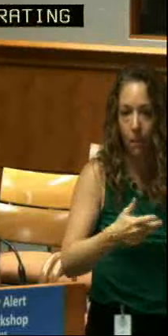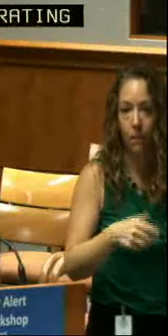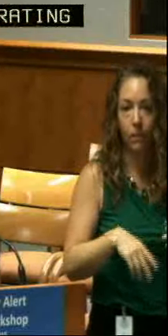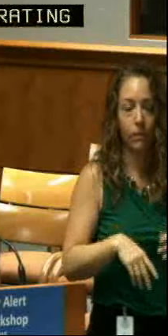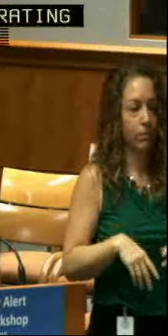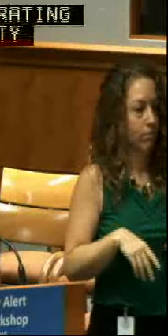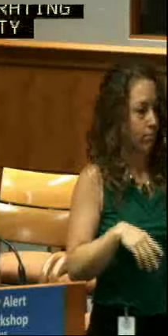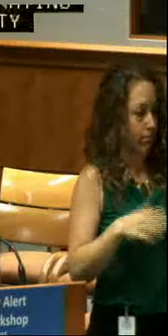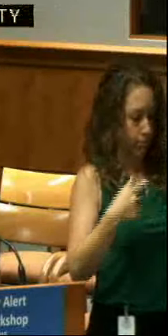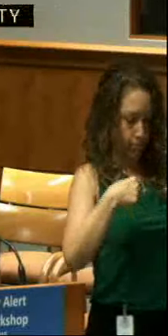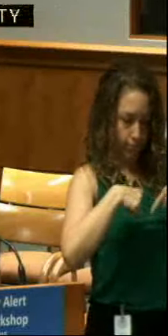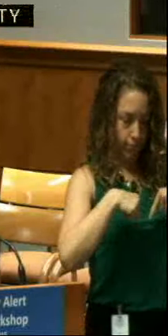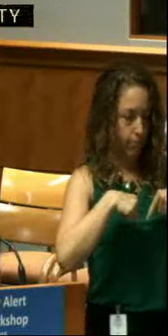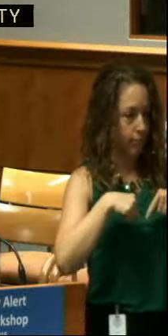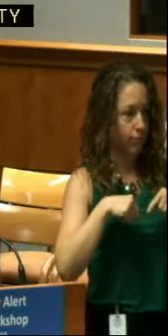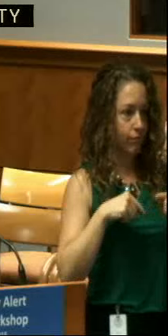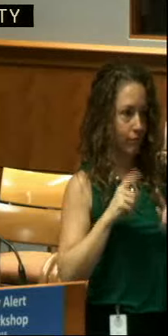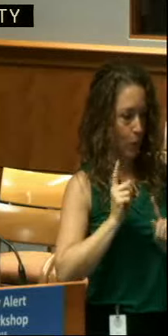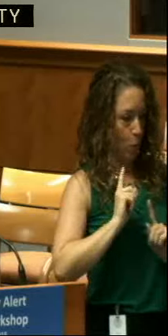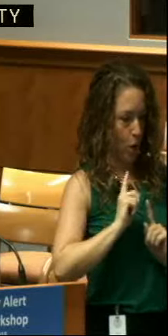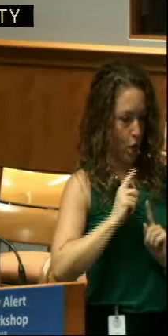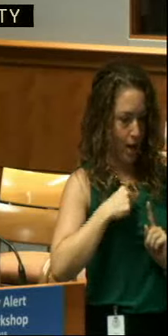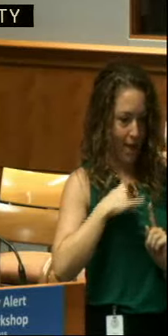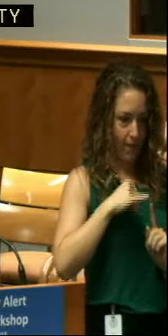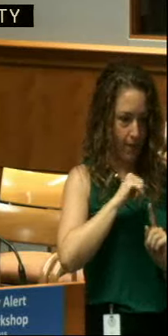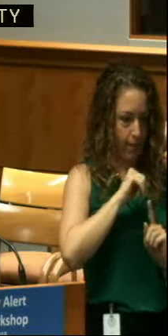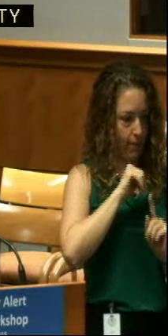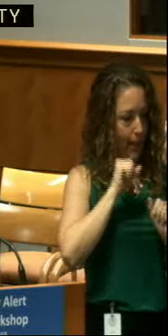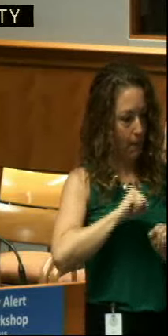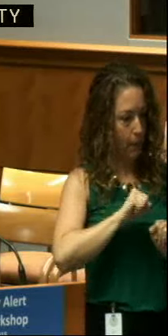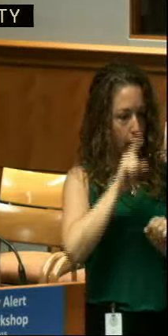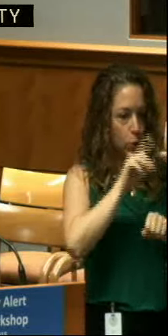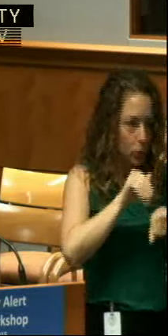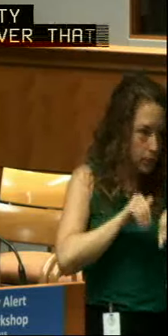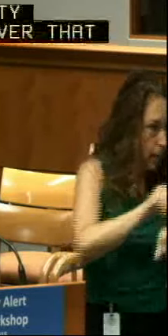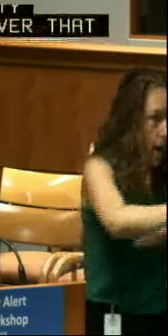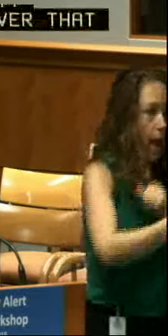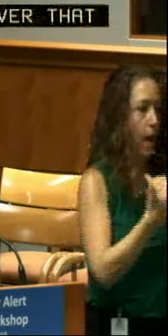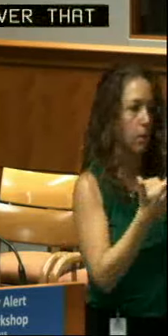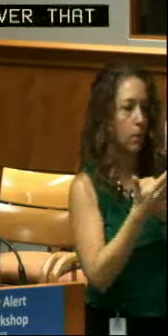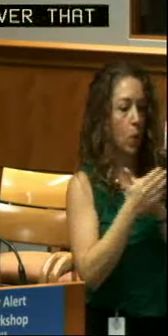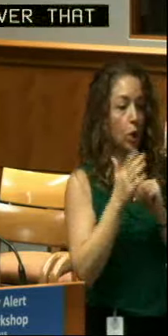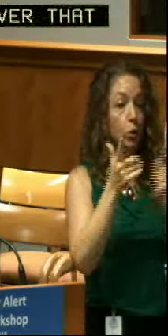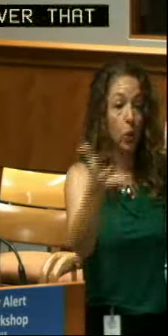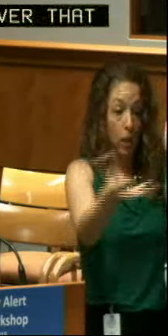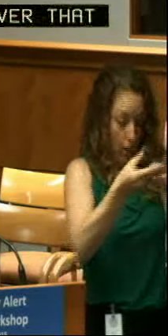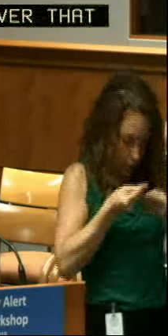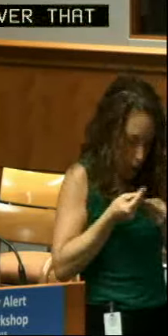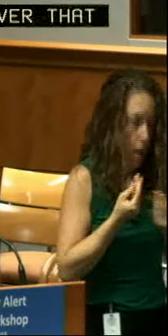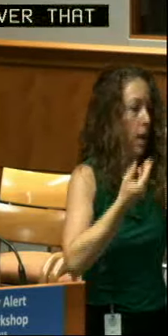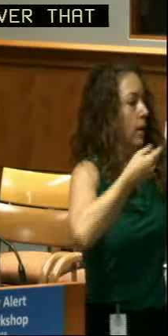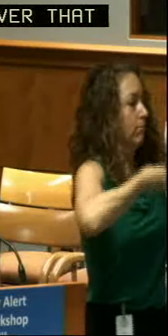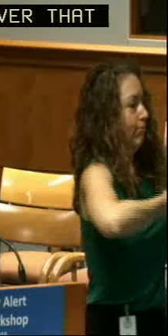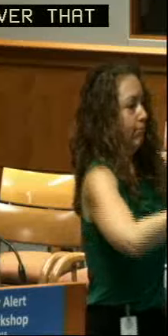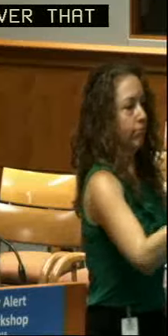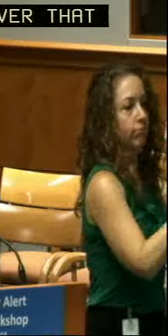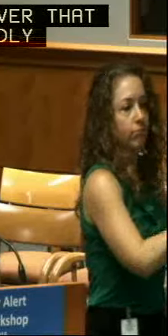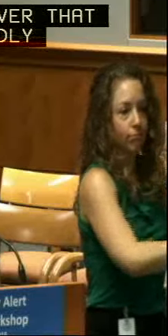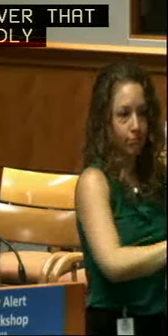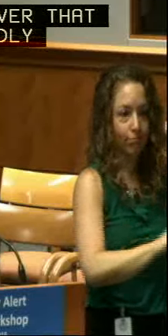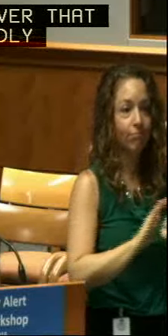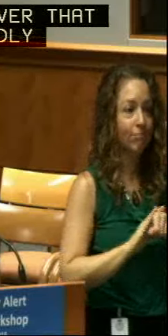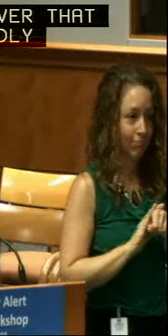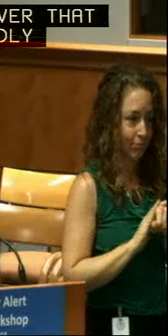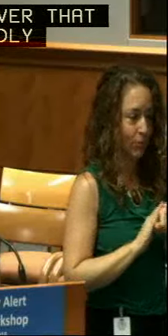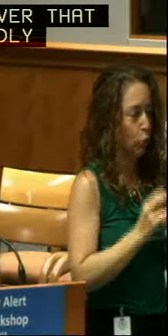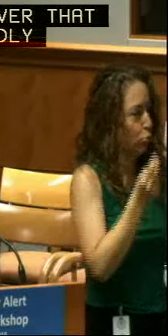wherever that inject capability is, to rapidly gain an appreciation for the impact of